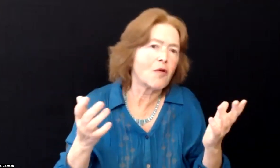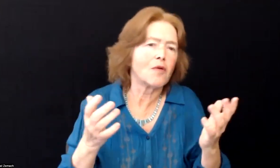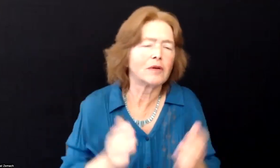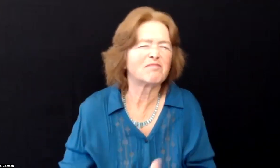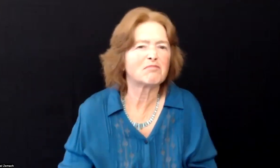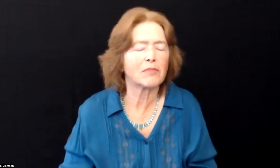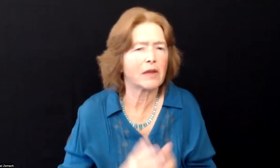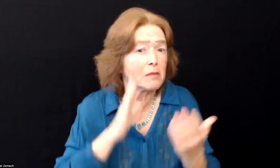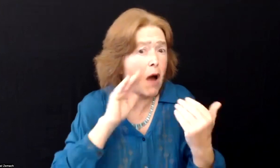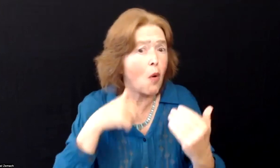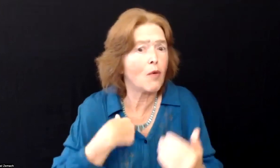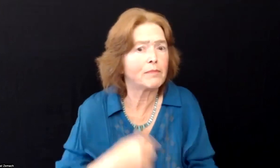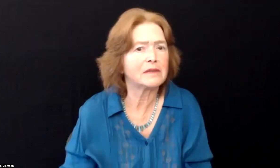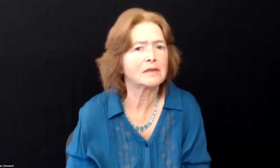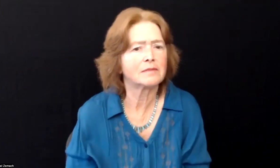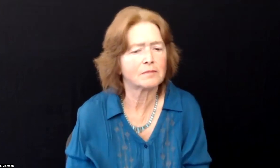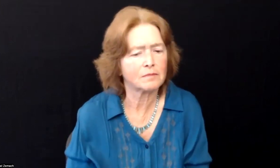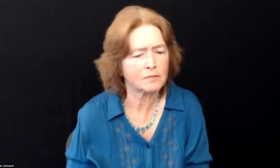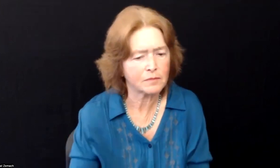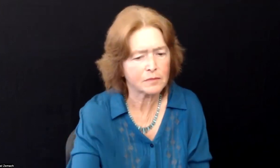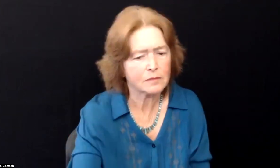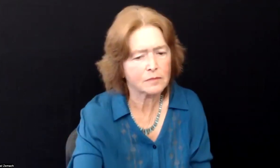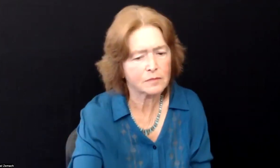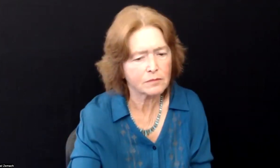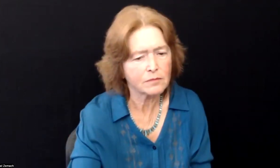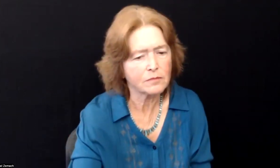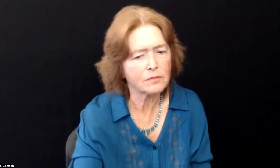and educators. So that's my hope.